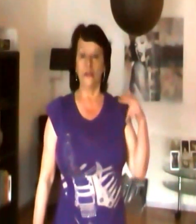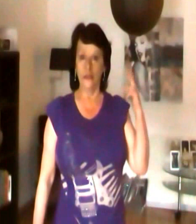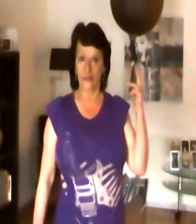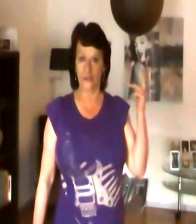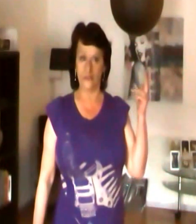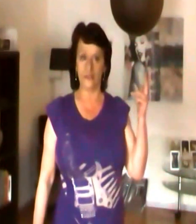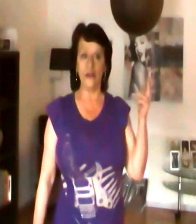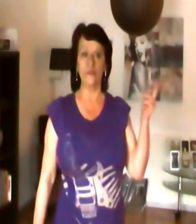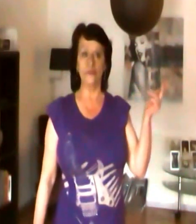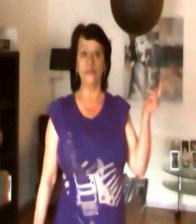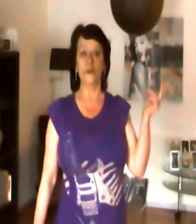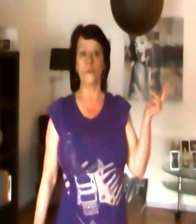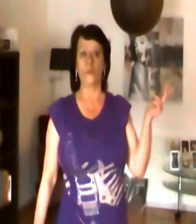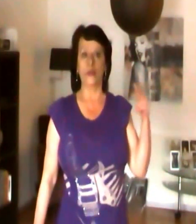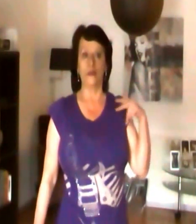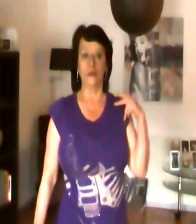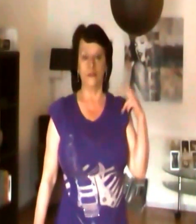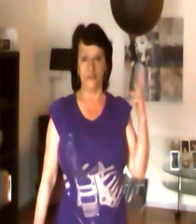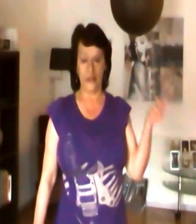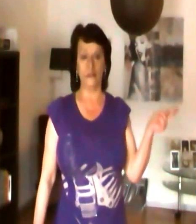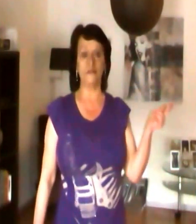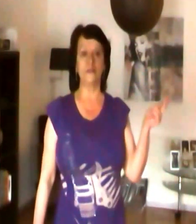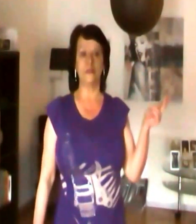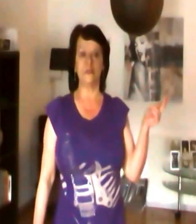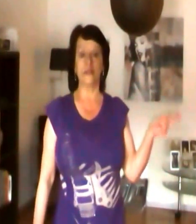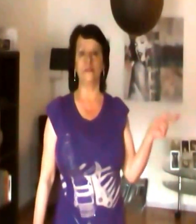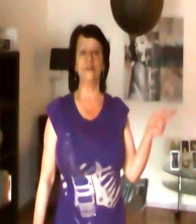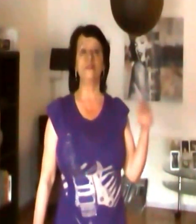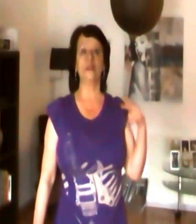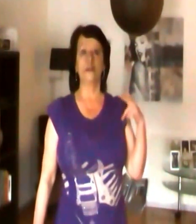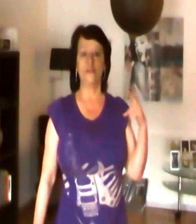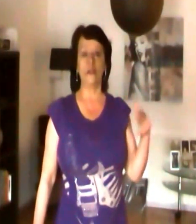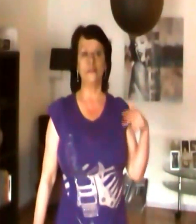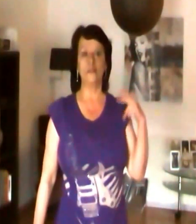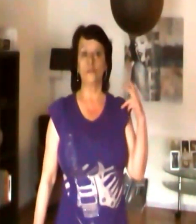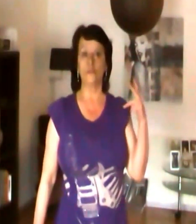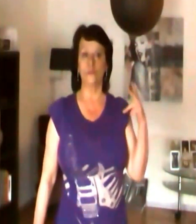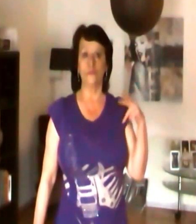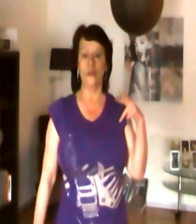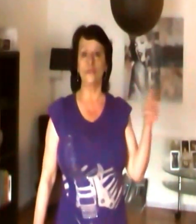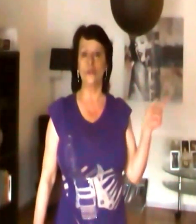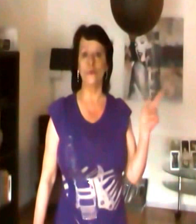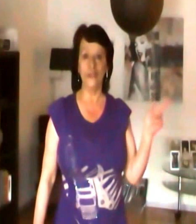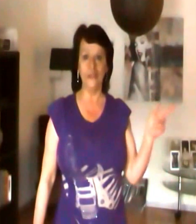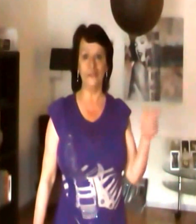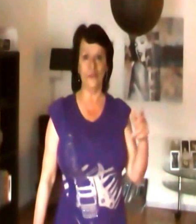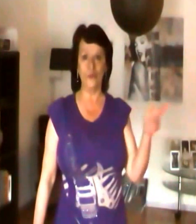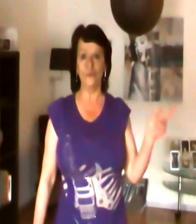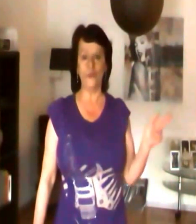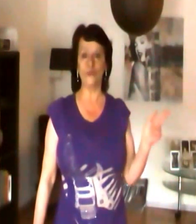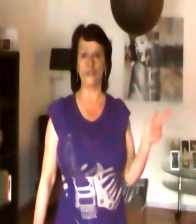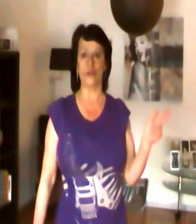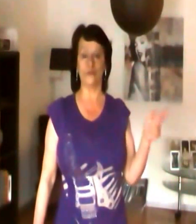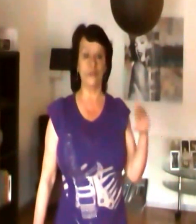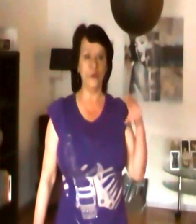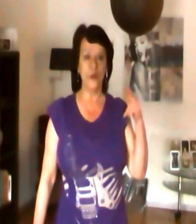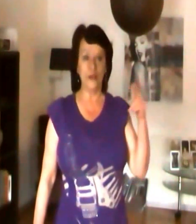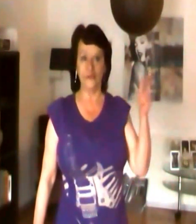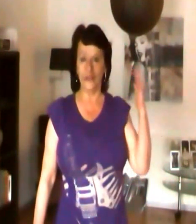they discovered, the scientists, that there is no need for phlogiston, so